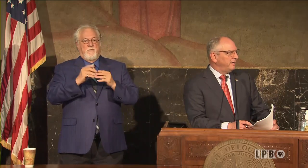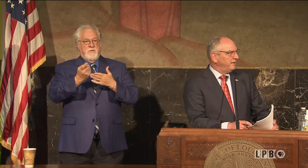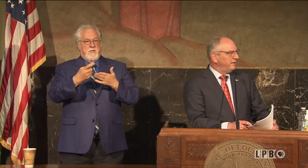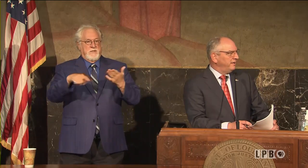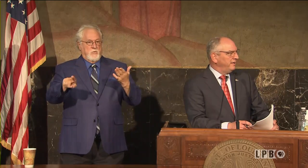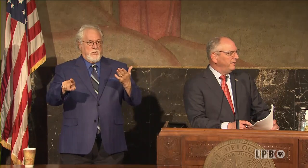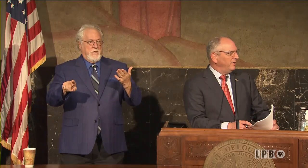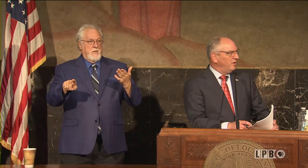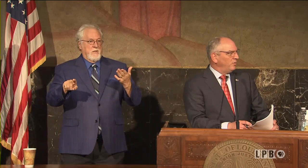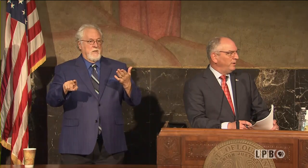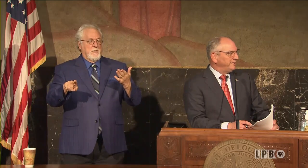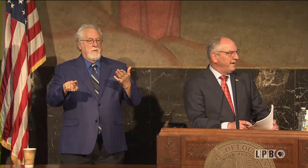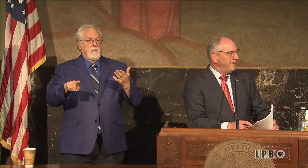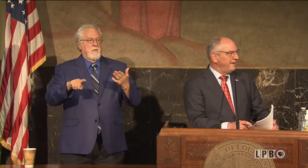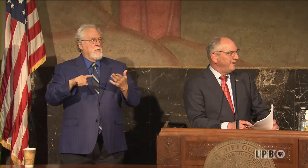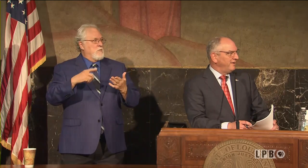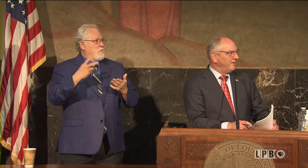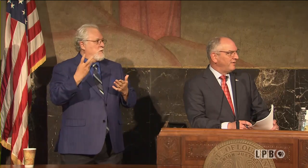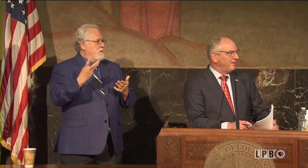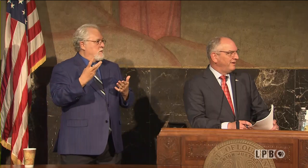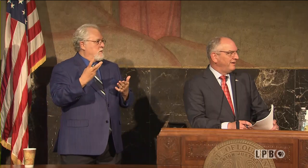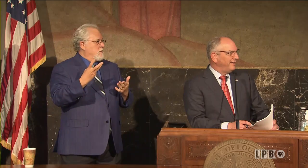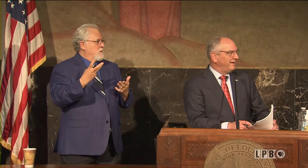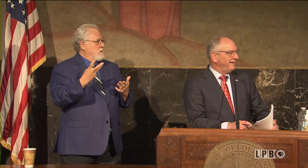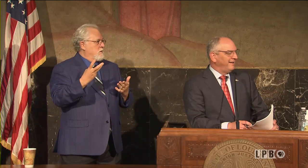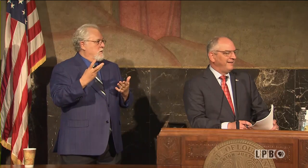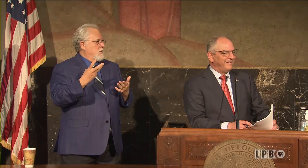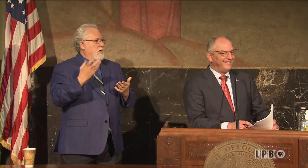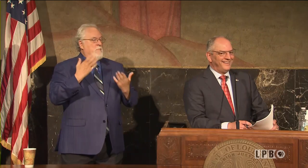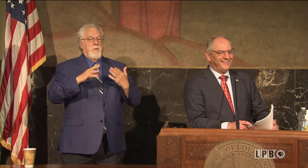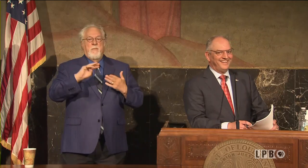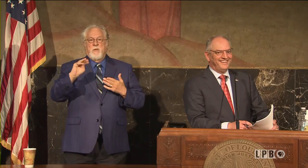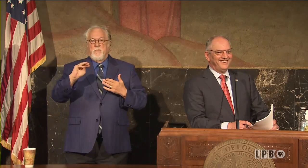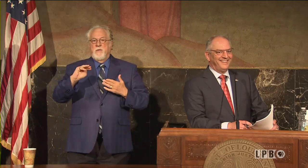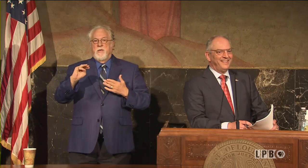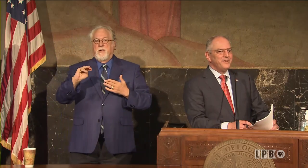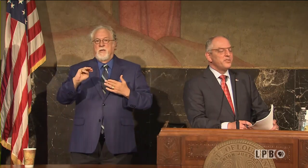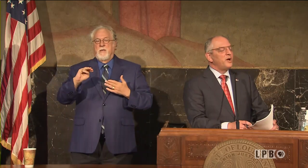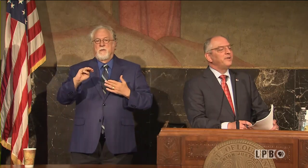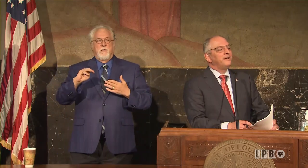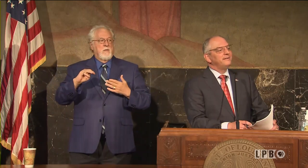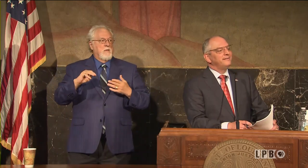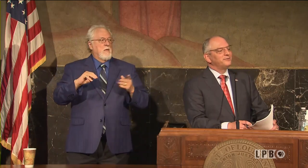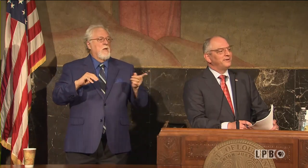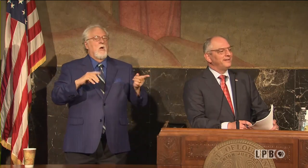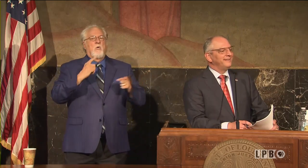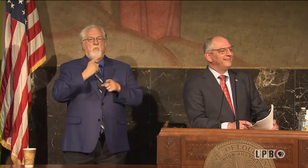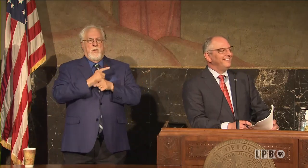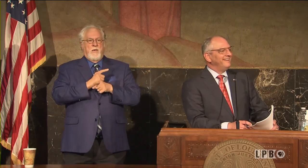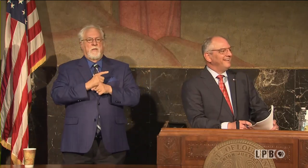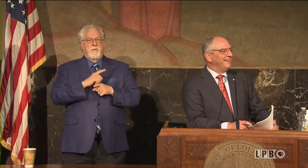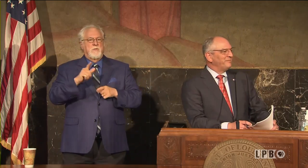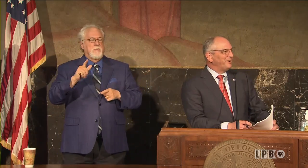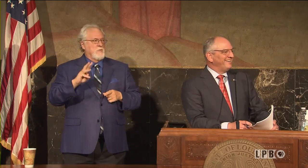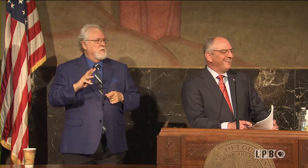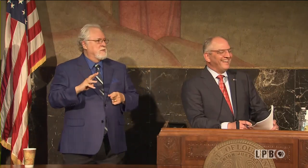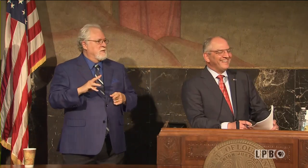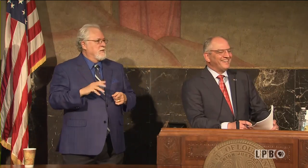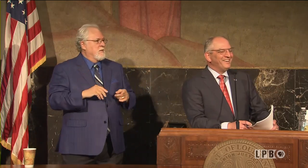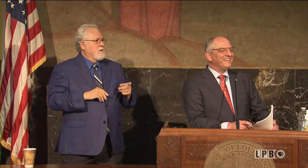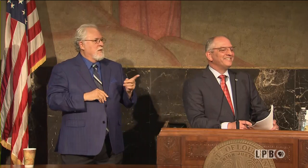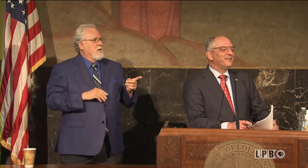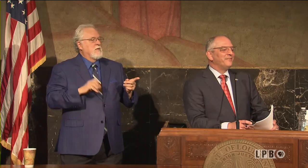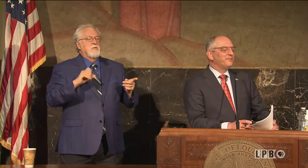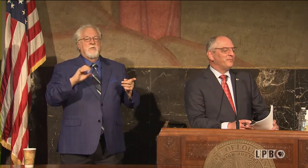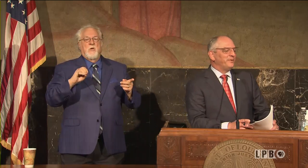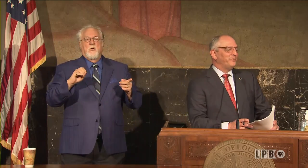week on Wednesday, or Maybe Monday to announce phase 3. oh yeah, that's right. I'm trying.